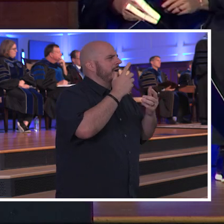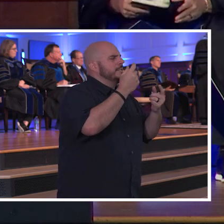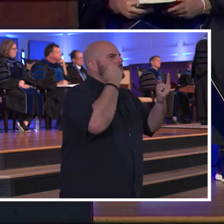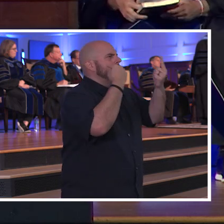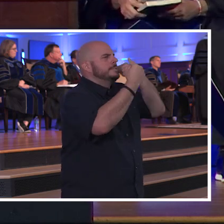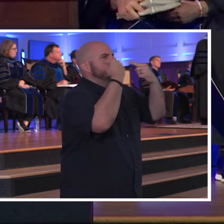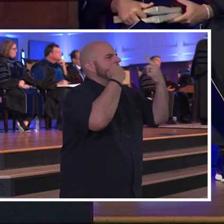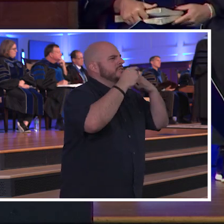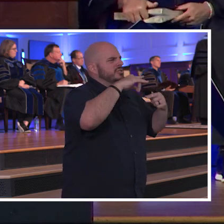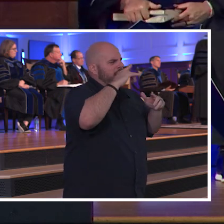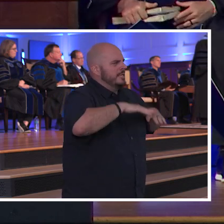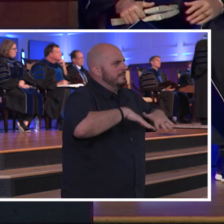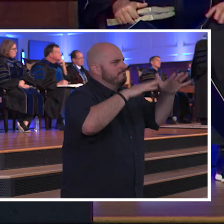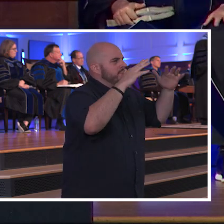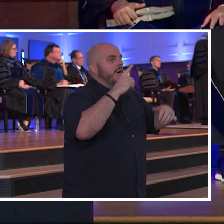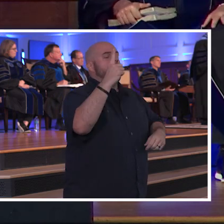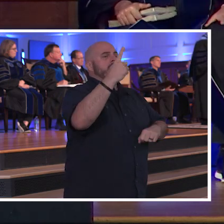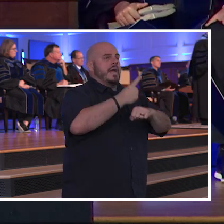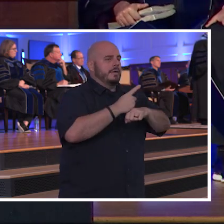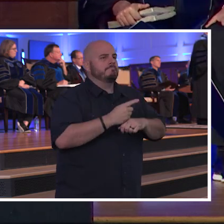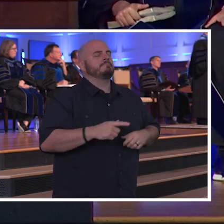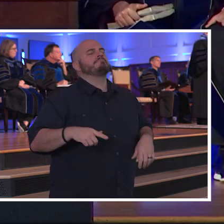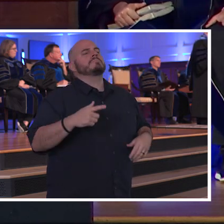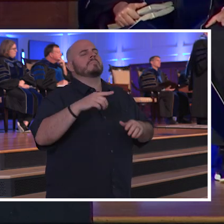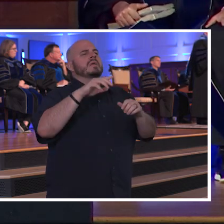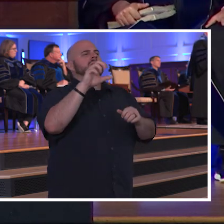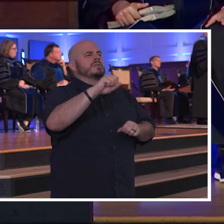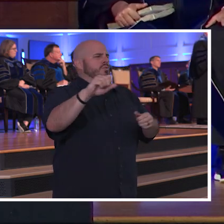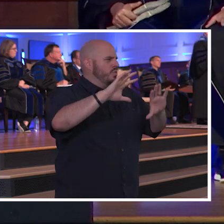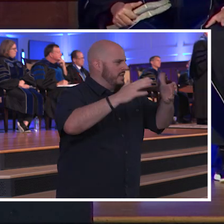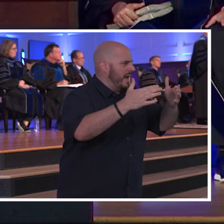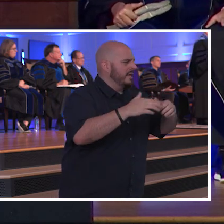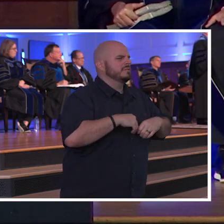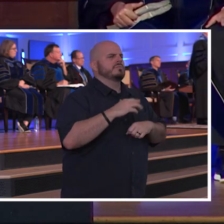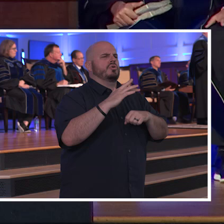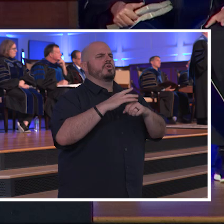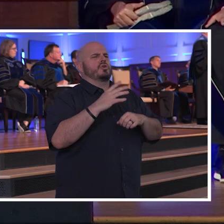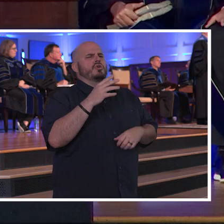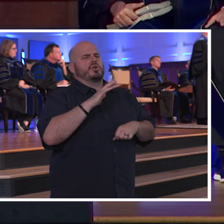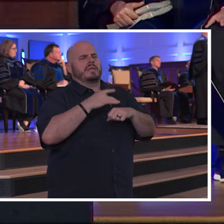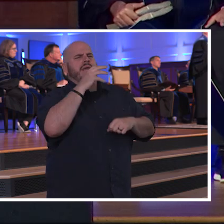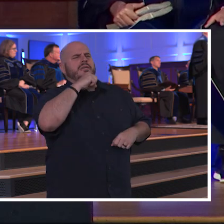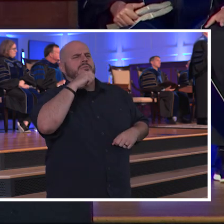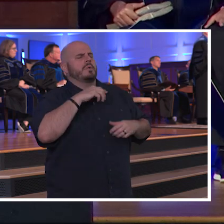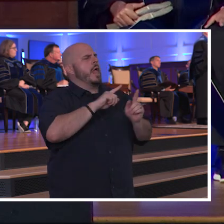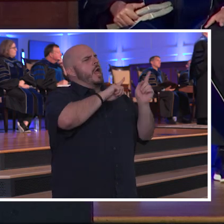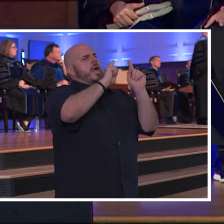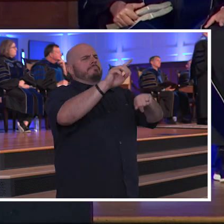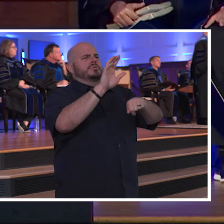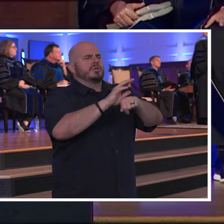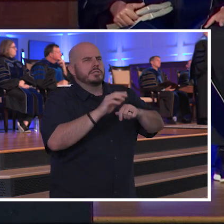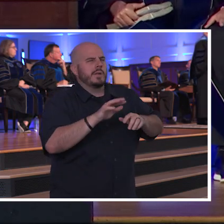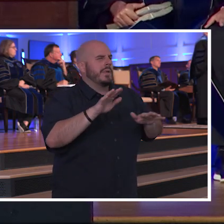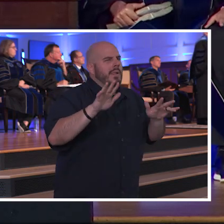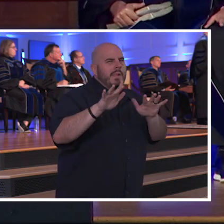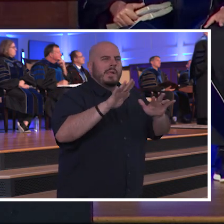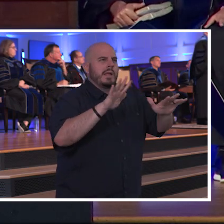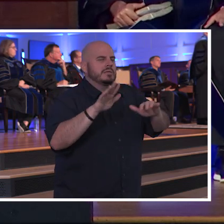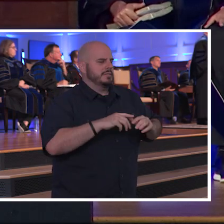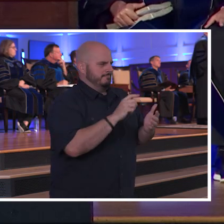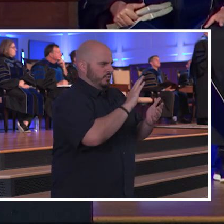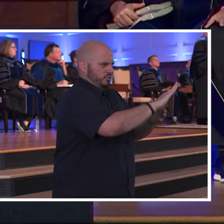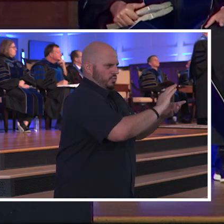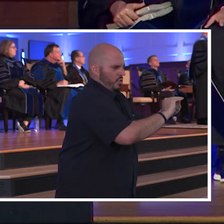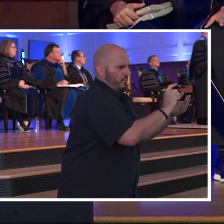neighborhood Sunday school class, and beginning at an early age, she would go to that church, and she notes in her story that she was